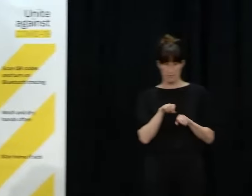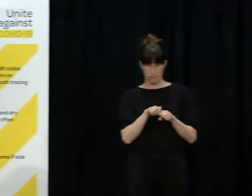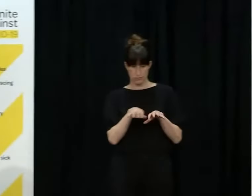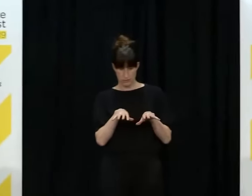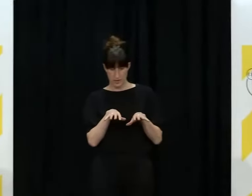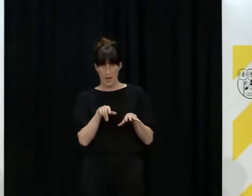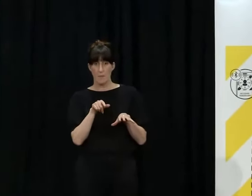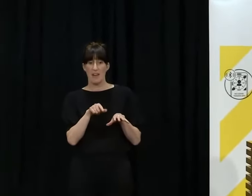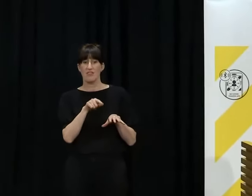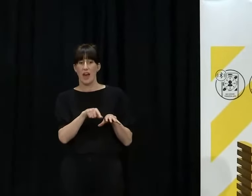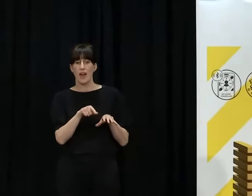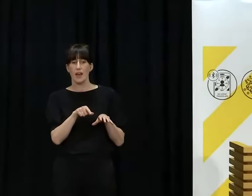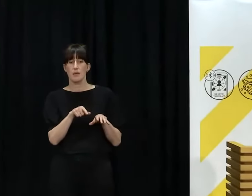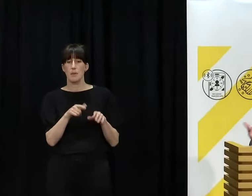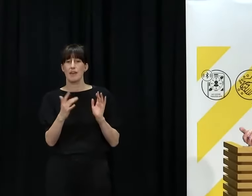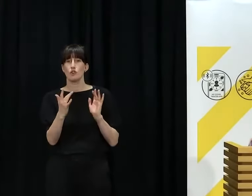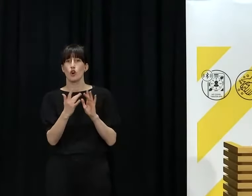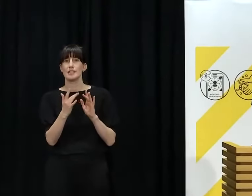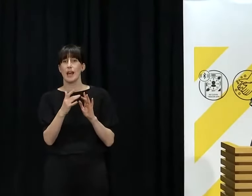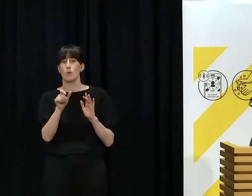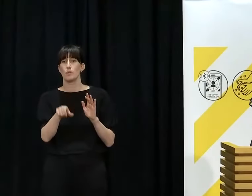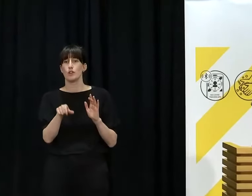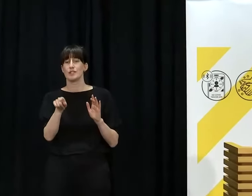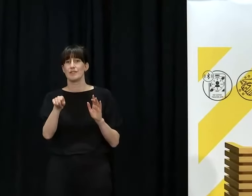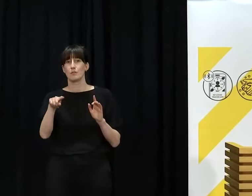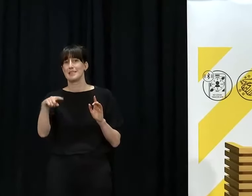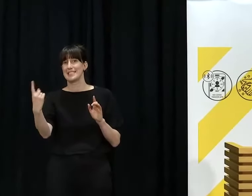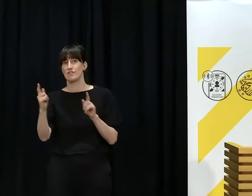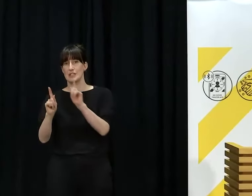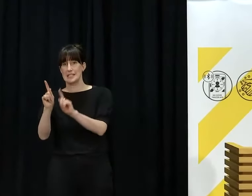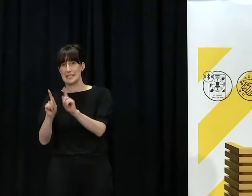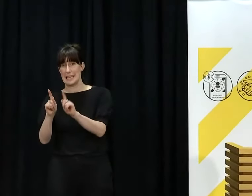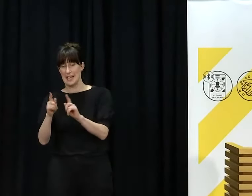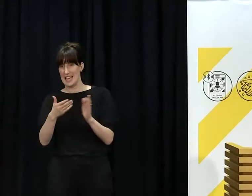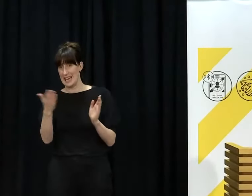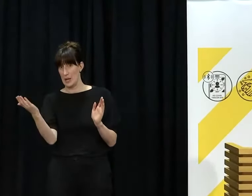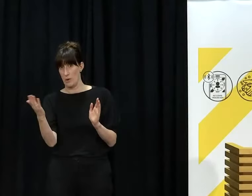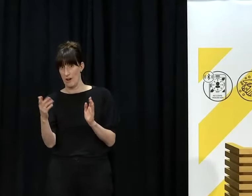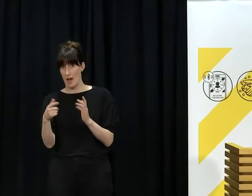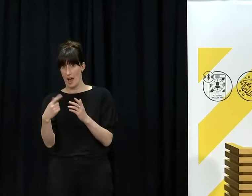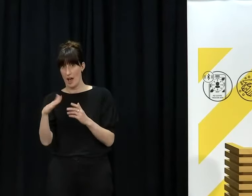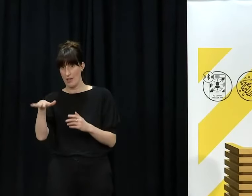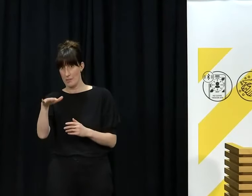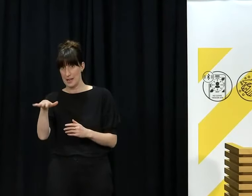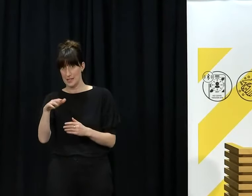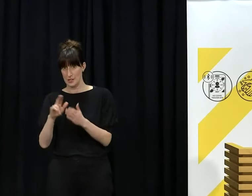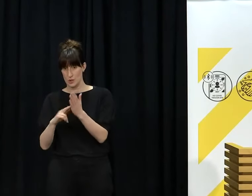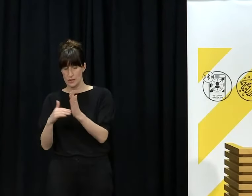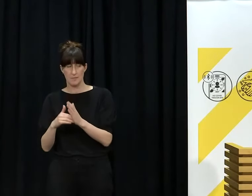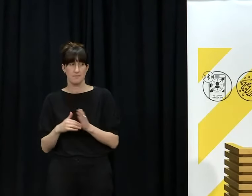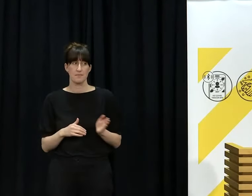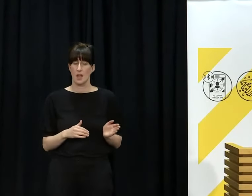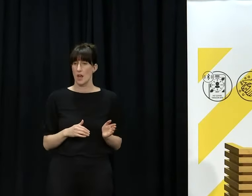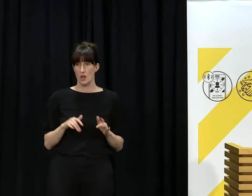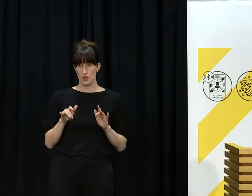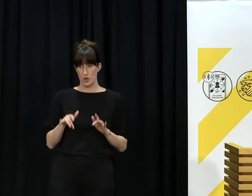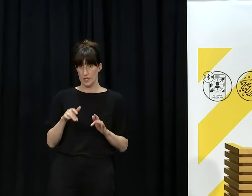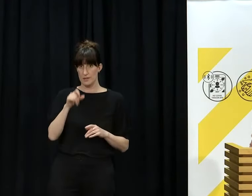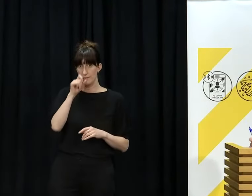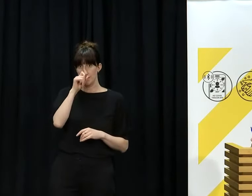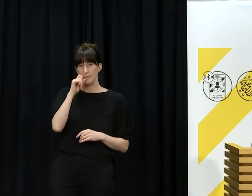Not that I know of, but we will follow that up. The other point I just want to make is all of the people tested at Auckland